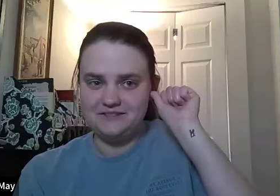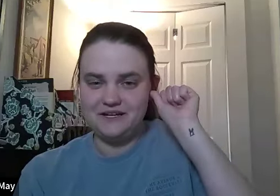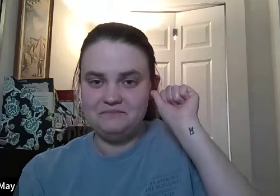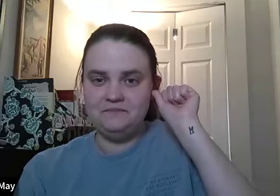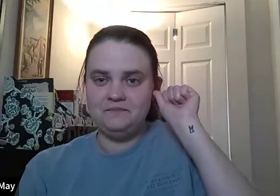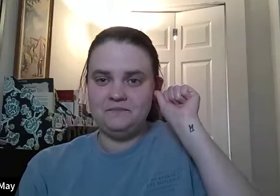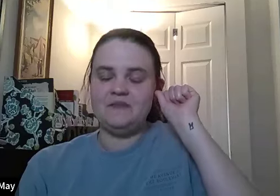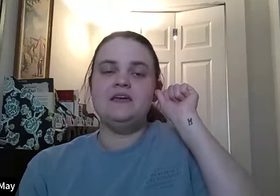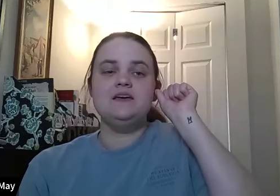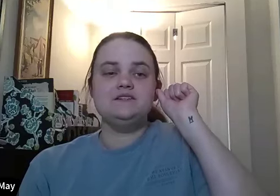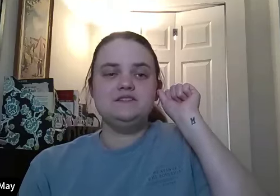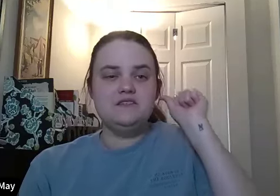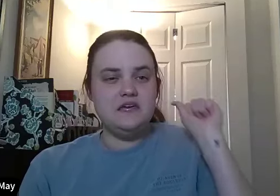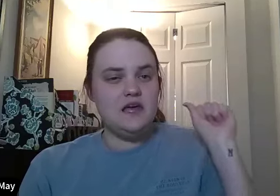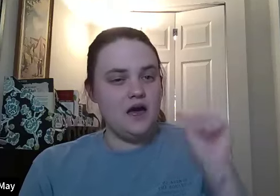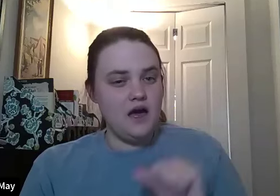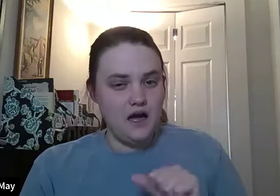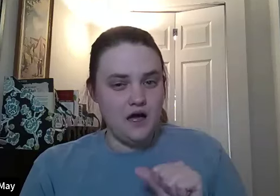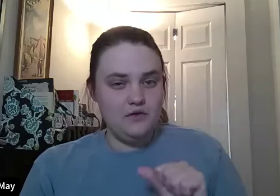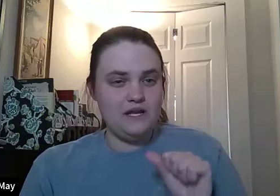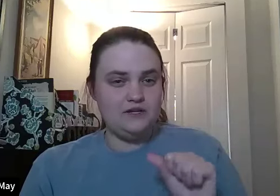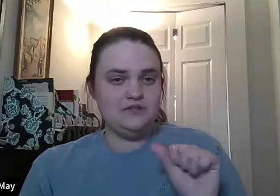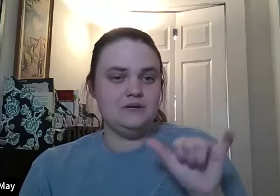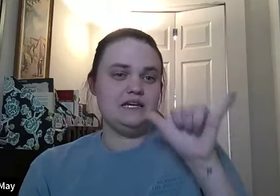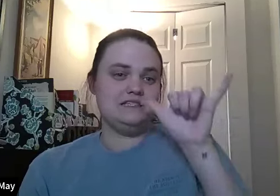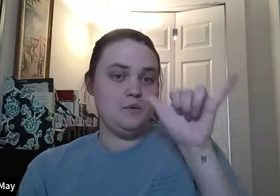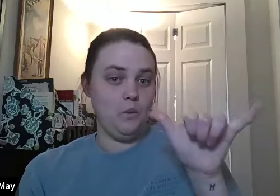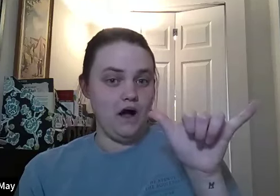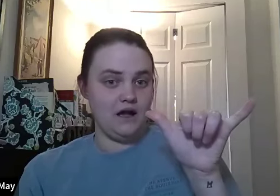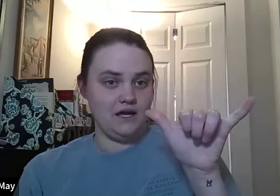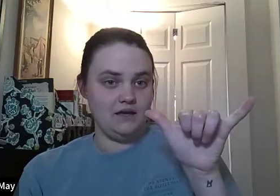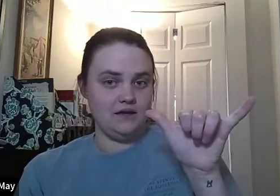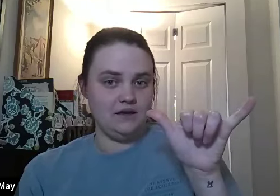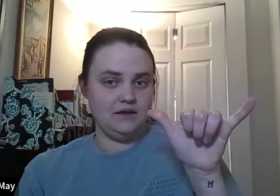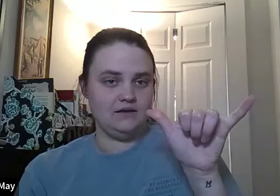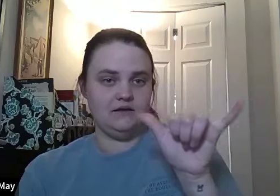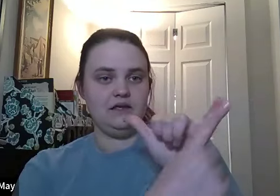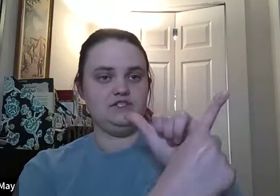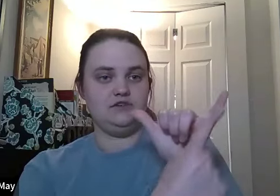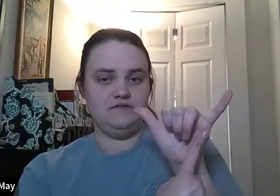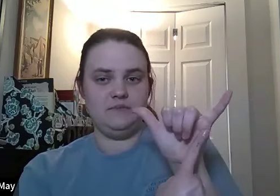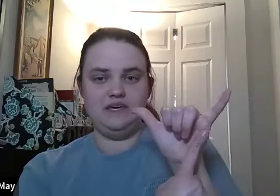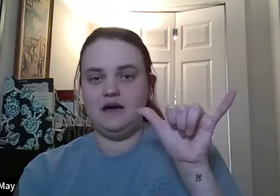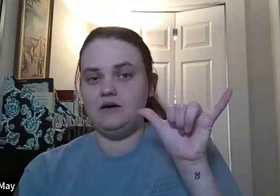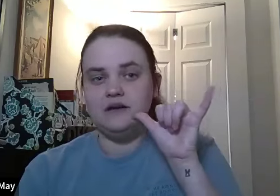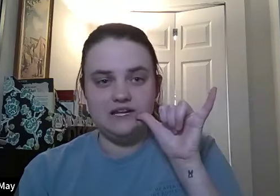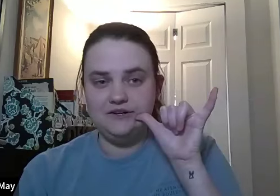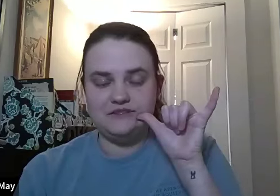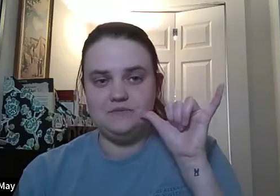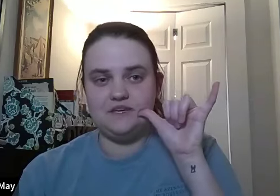Yesterday. The other way you do it is a Y. So you have the pinky out and you do the same thing. So